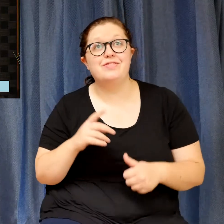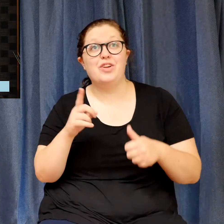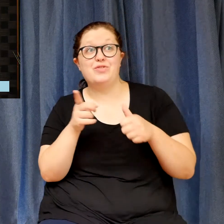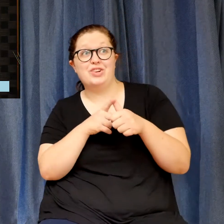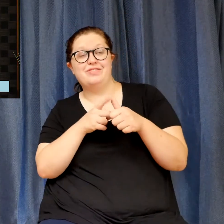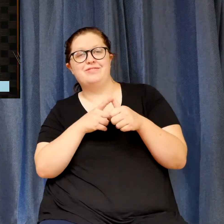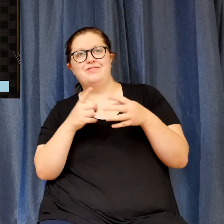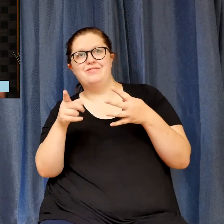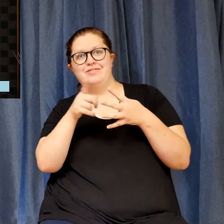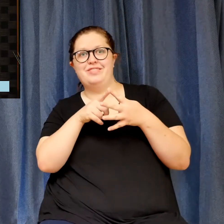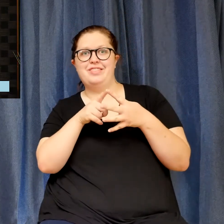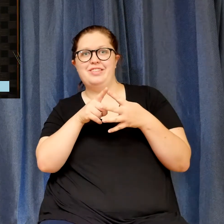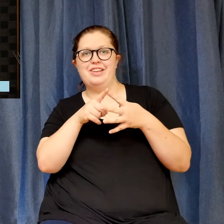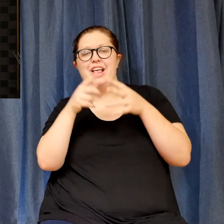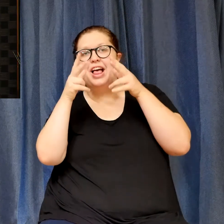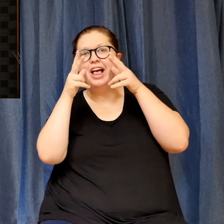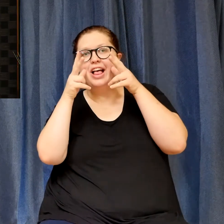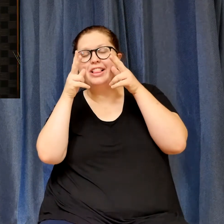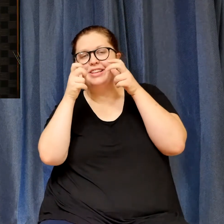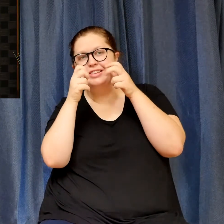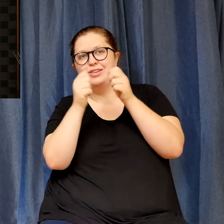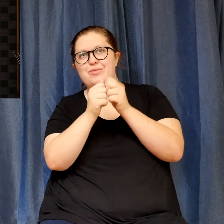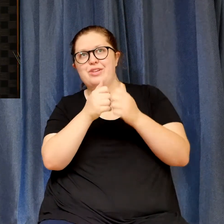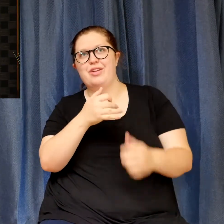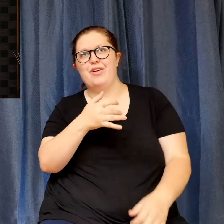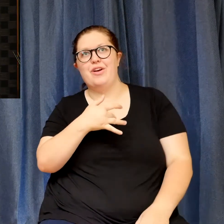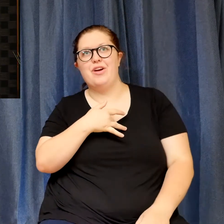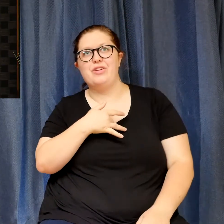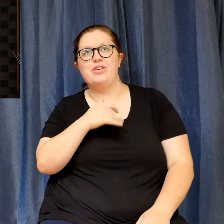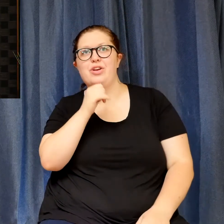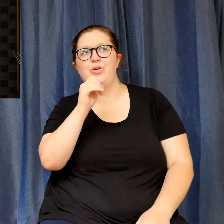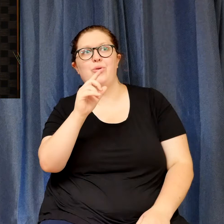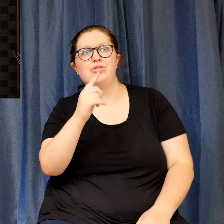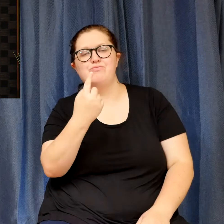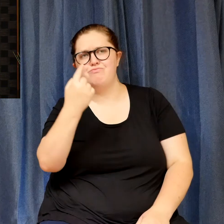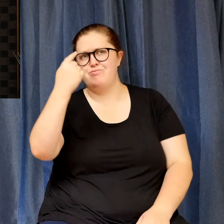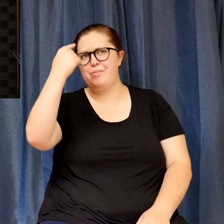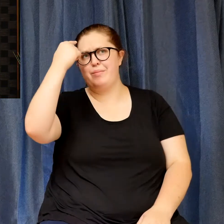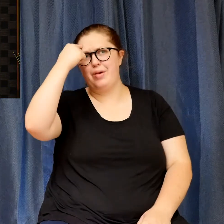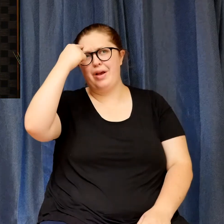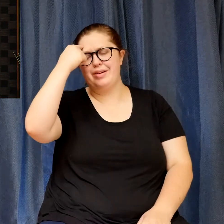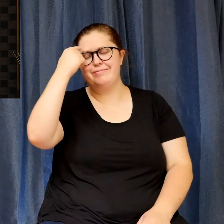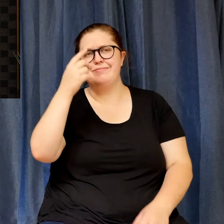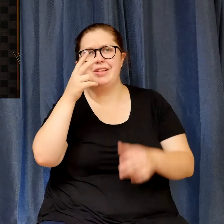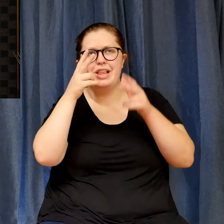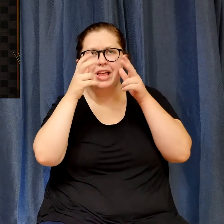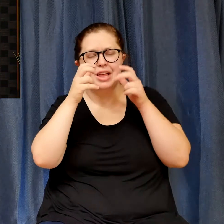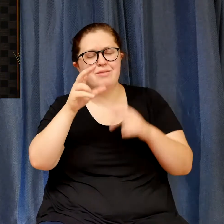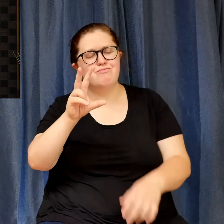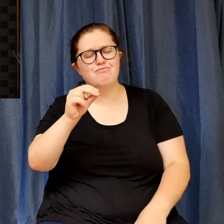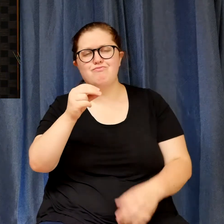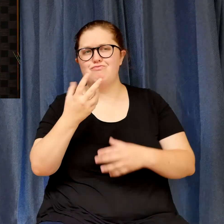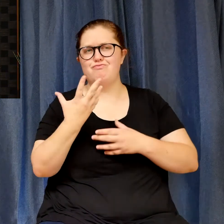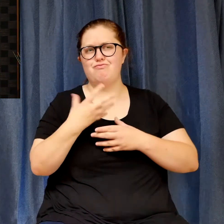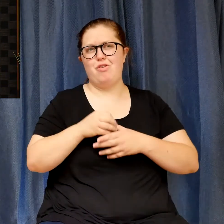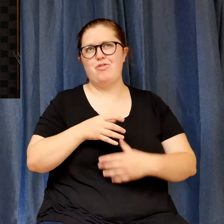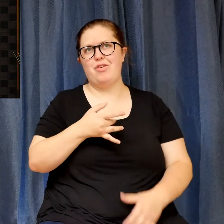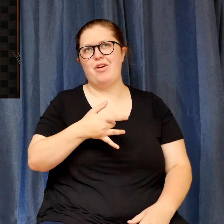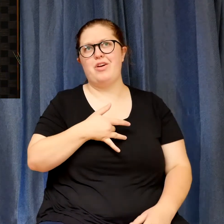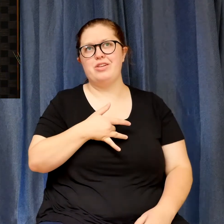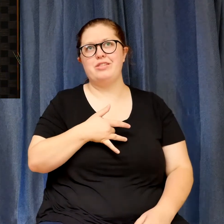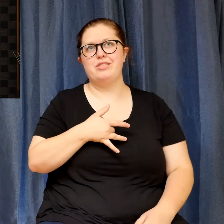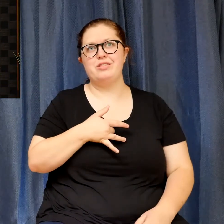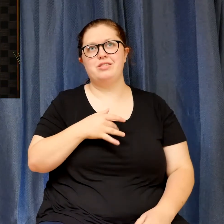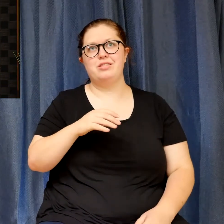one is listening with the heart. Not just the intellect or the mind, but with the heart. I love what